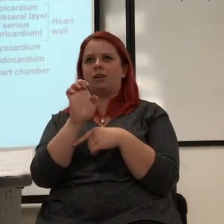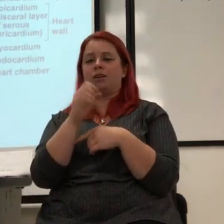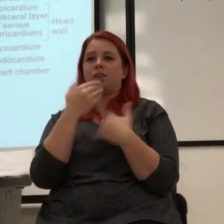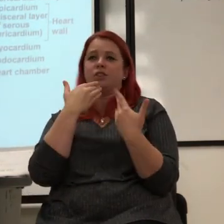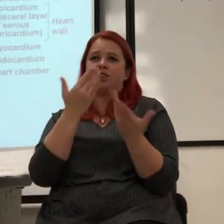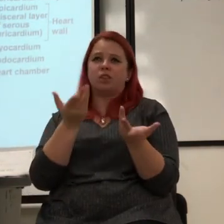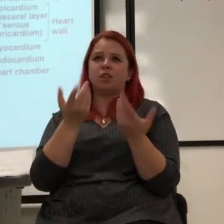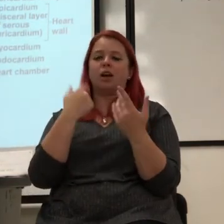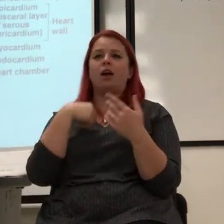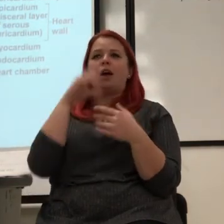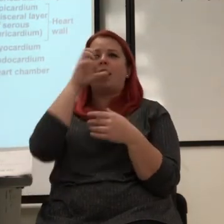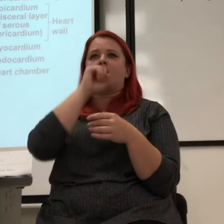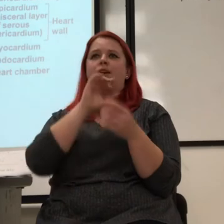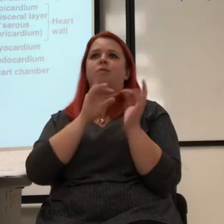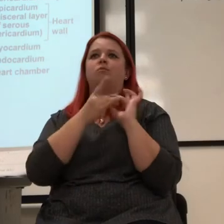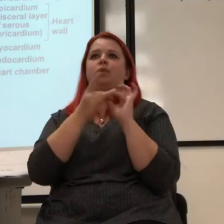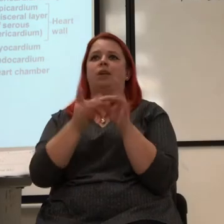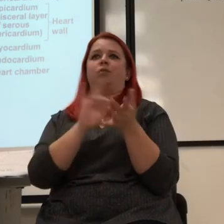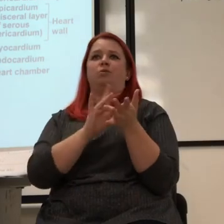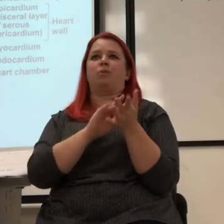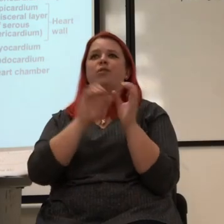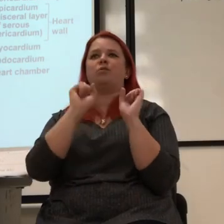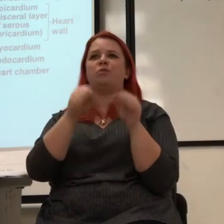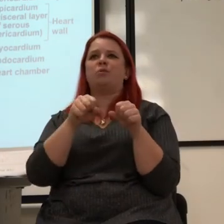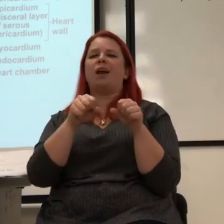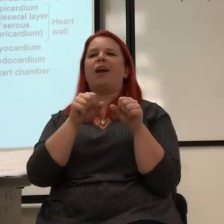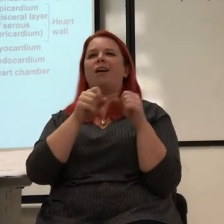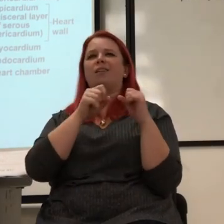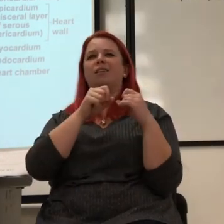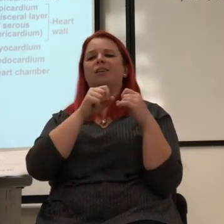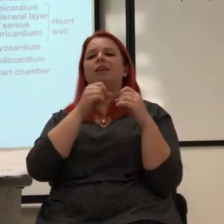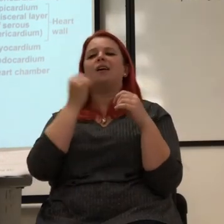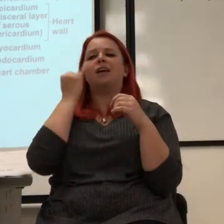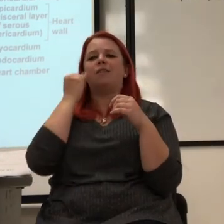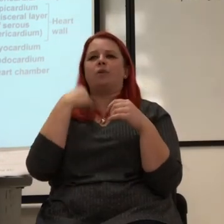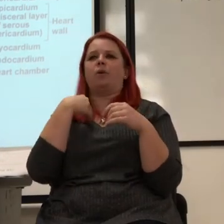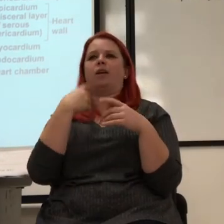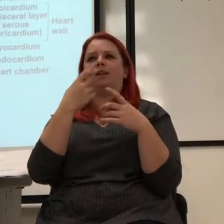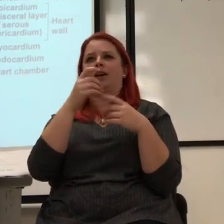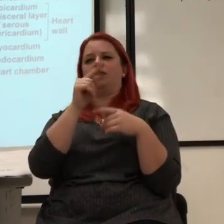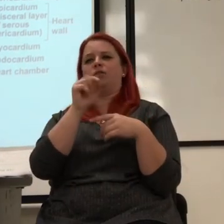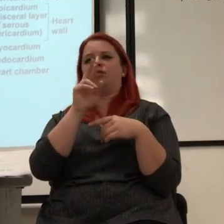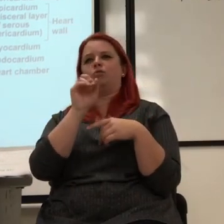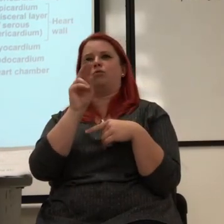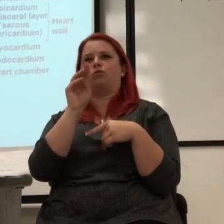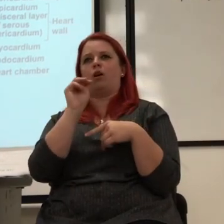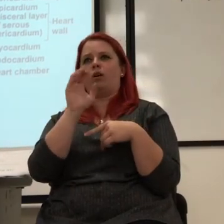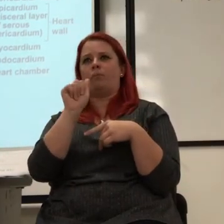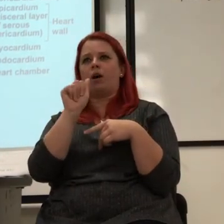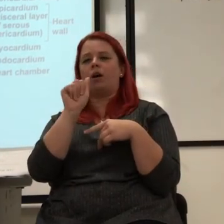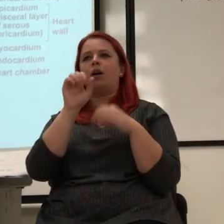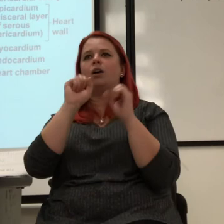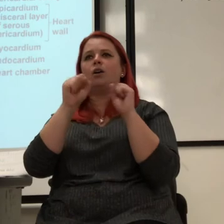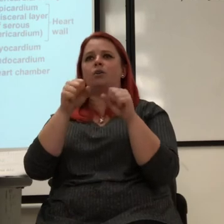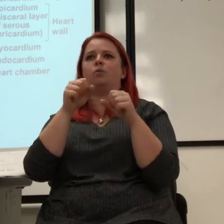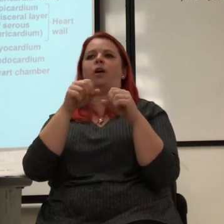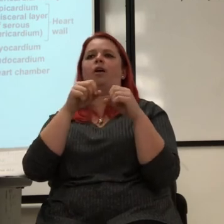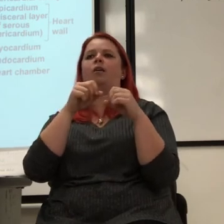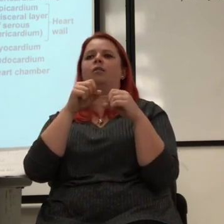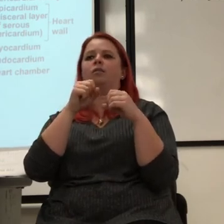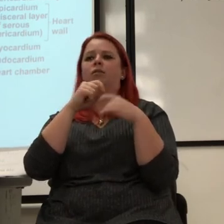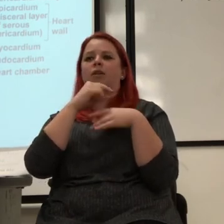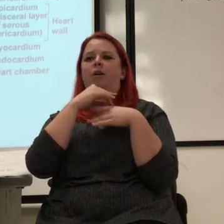I guess medically, you could bleed into, with some trauma, you could bleed into this space. That would not be good. That's called a